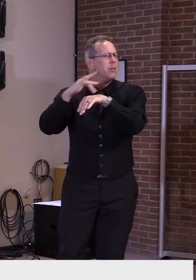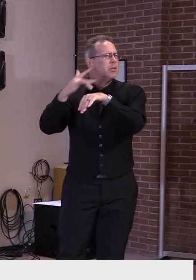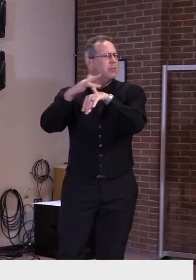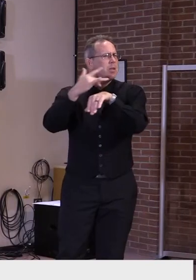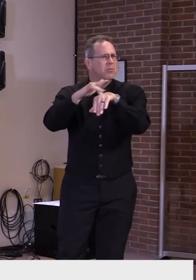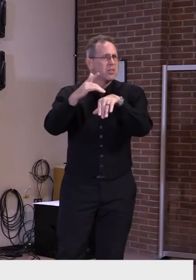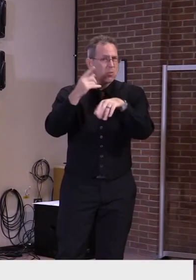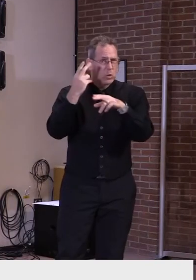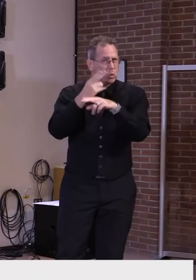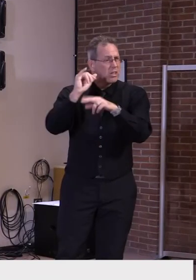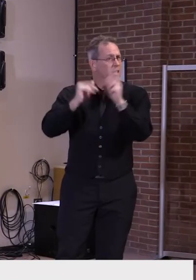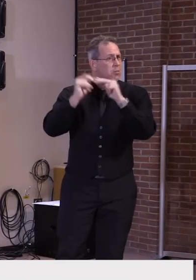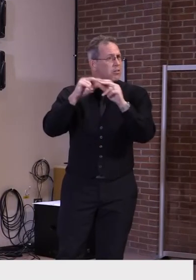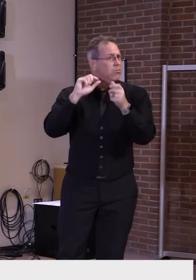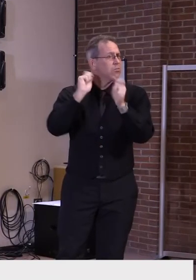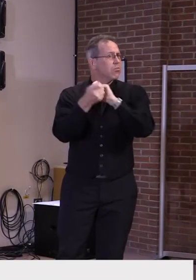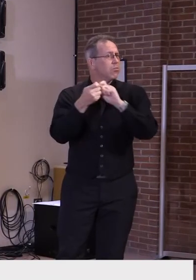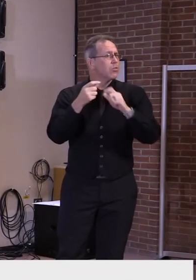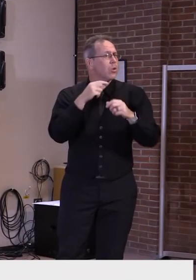Have you got one, Tim?